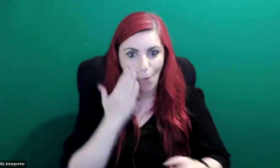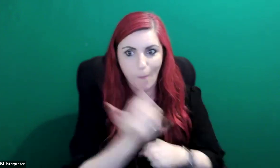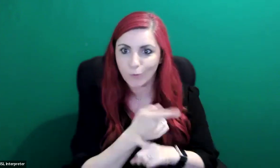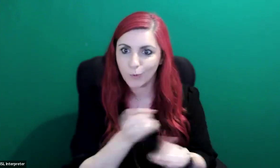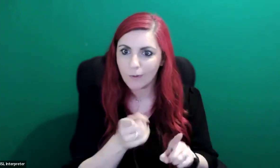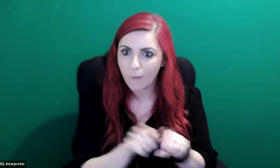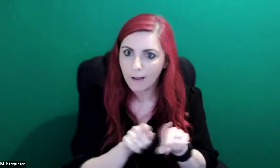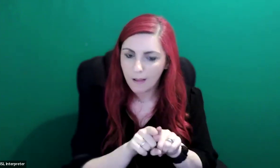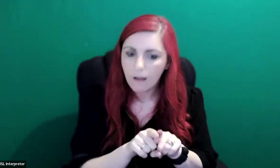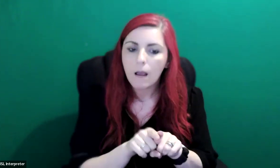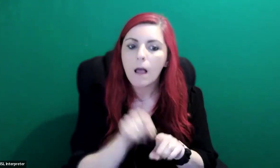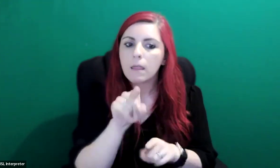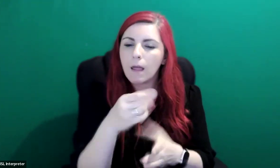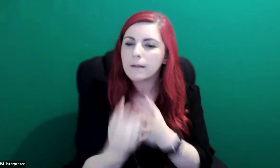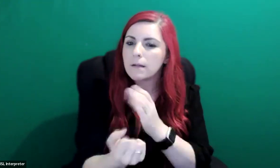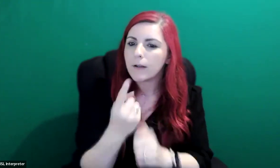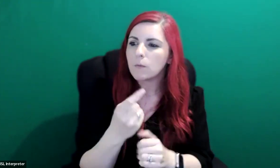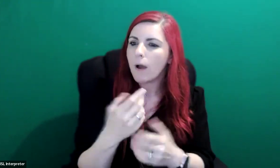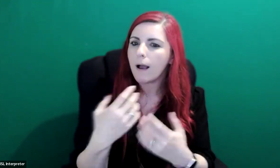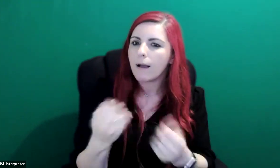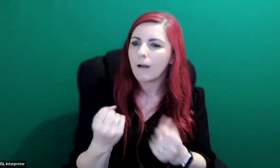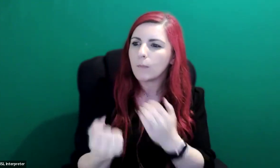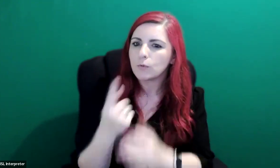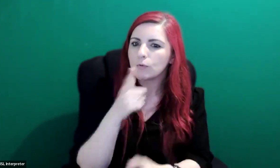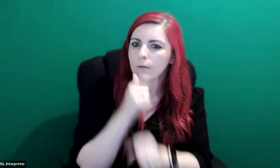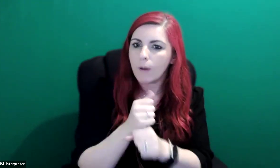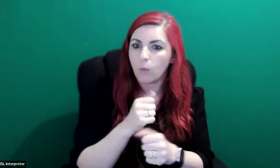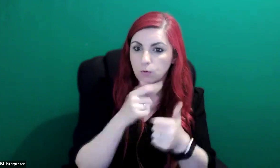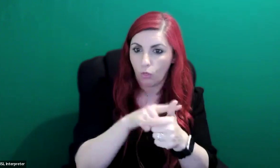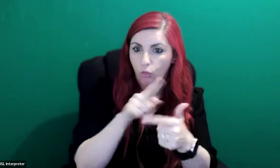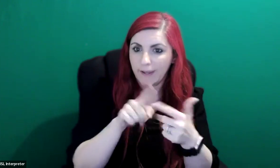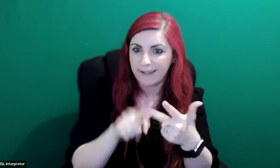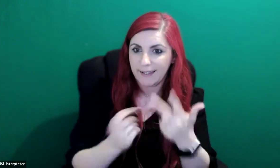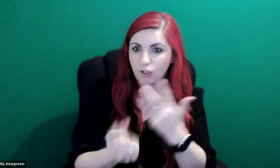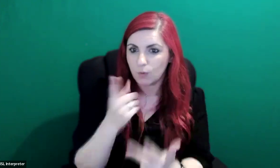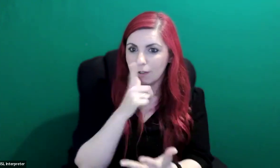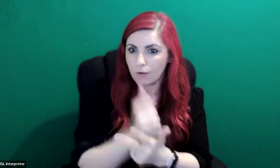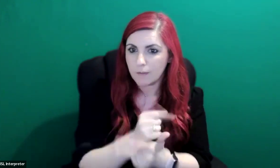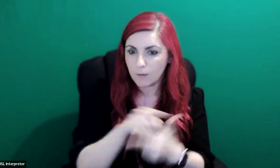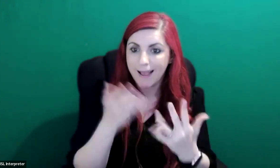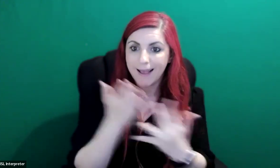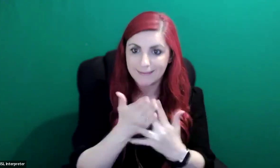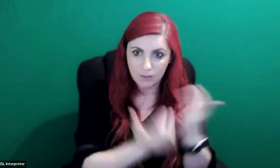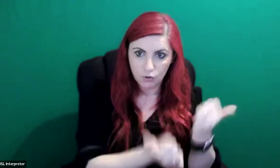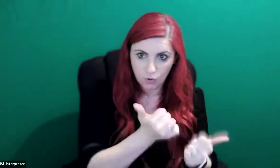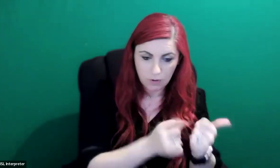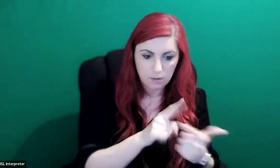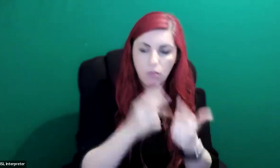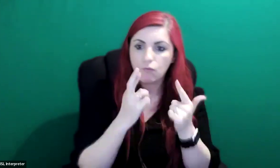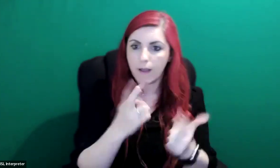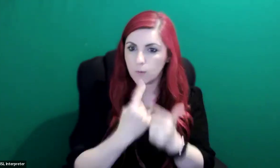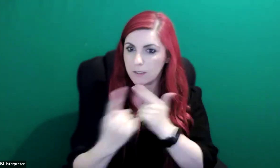event will be an opportunity to talk about those three spotlighted issues that I mentioned: access to justice, the right to independent